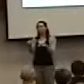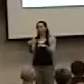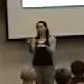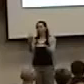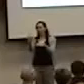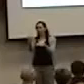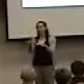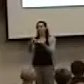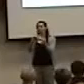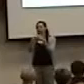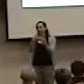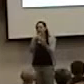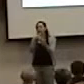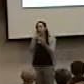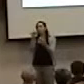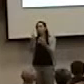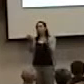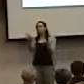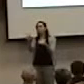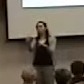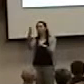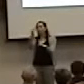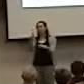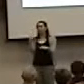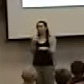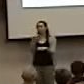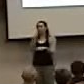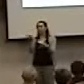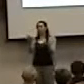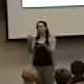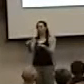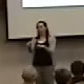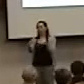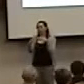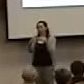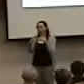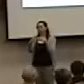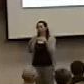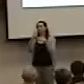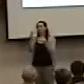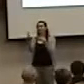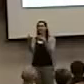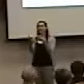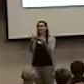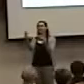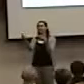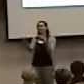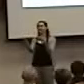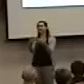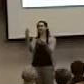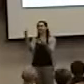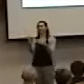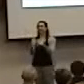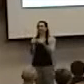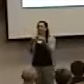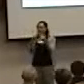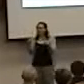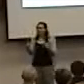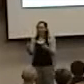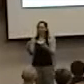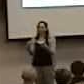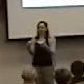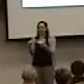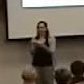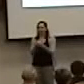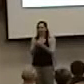to do it, who should do it, and why we should do it, leadership would really be easy. Unfortunately, that's not the way